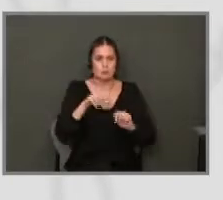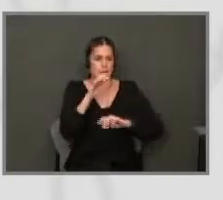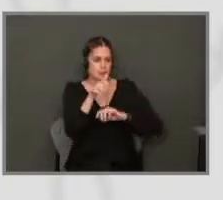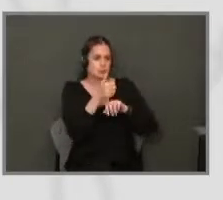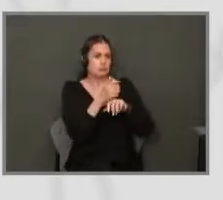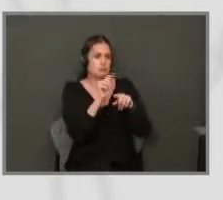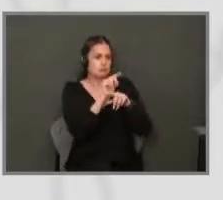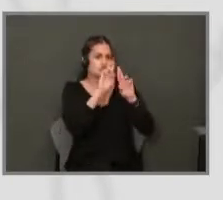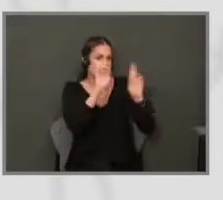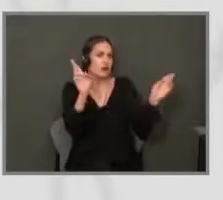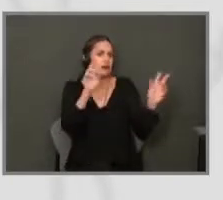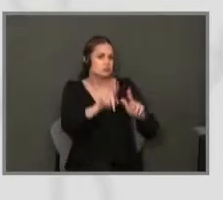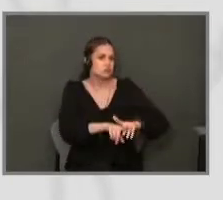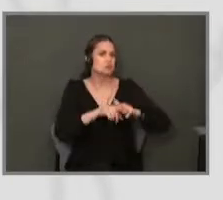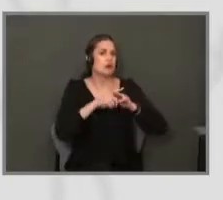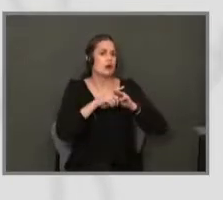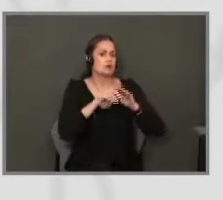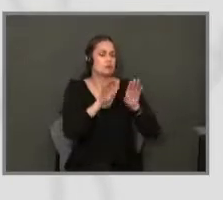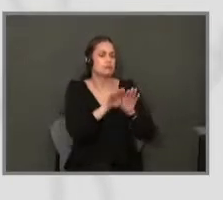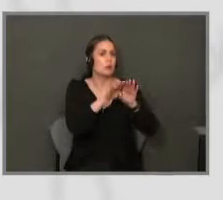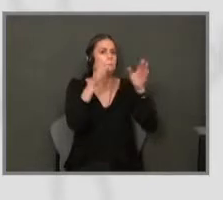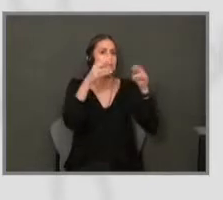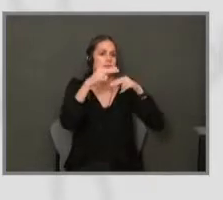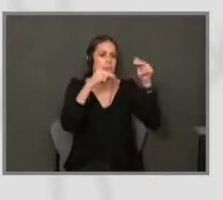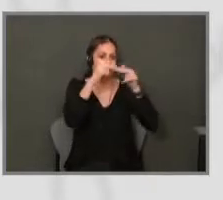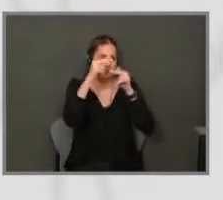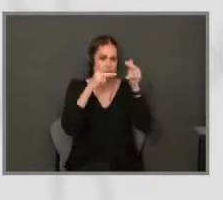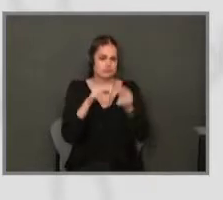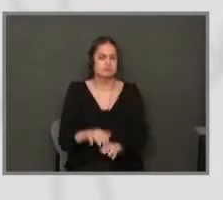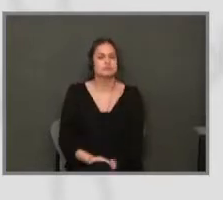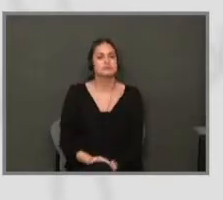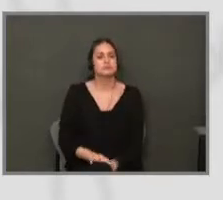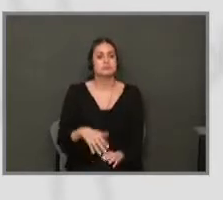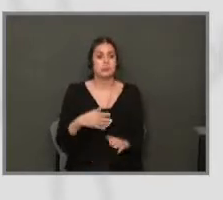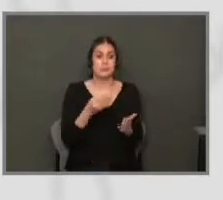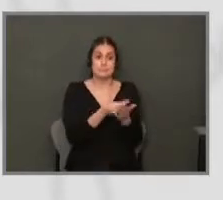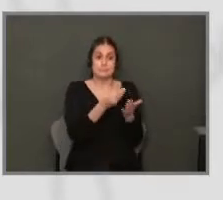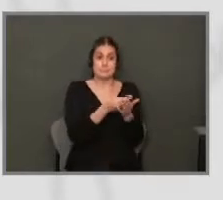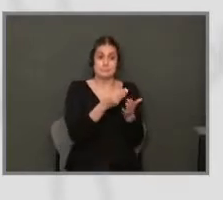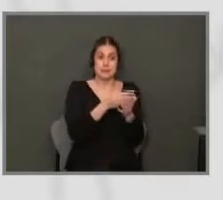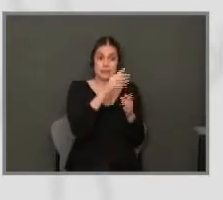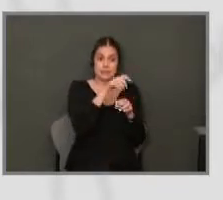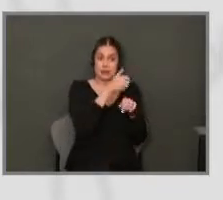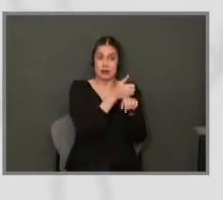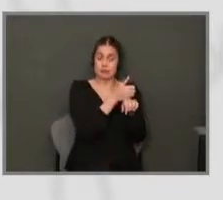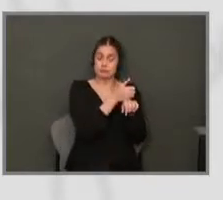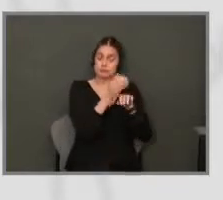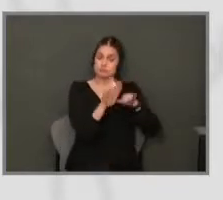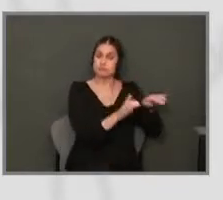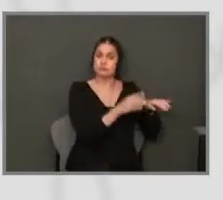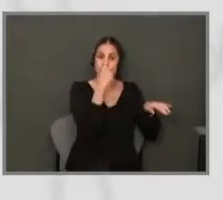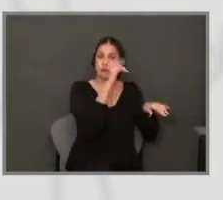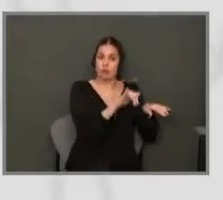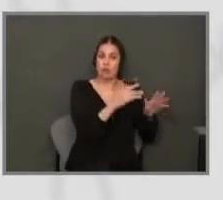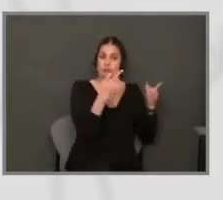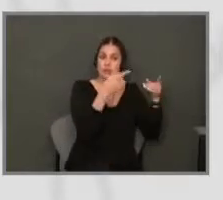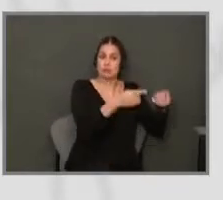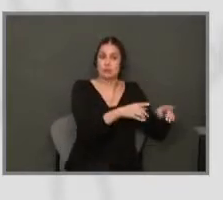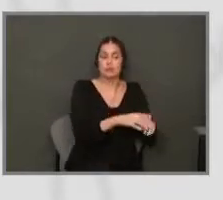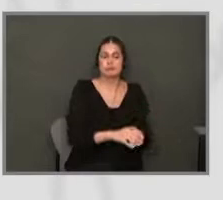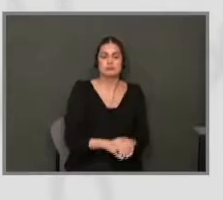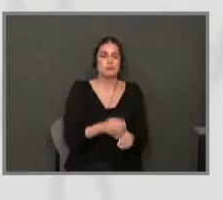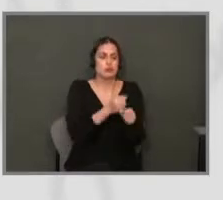for when the building opens up early in 2024. We've got money set aside for the collective bargaining agreement for the officers in next year's